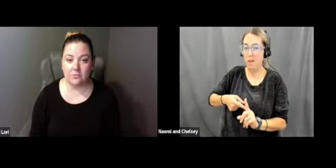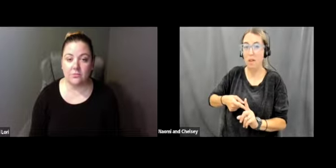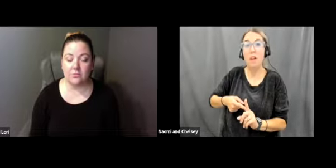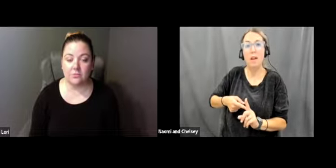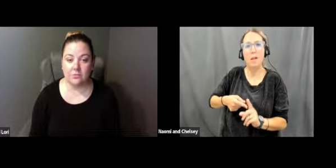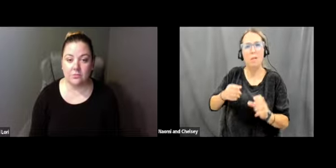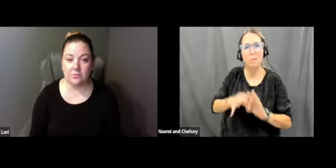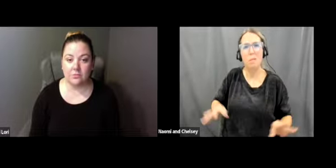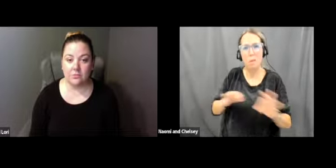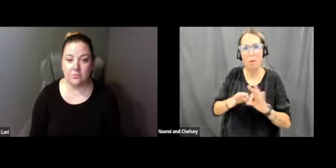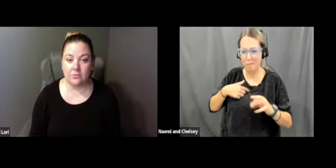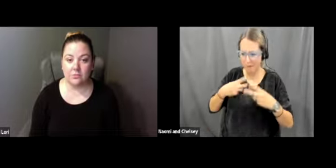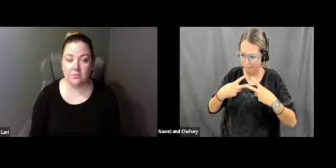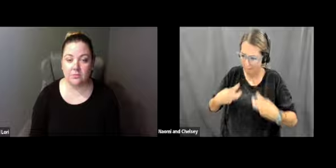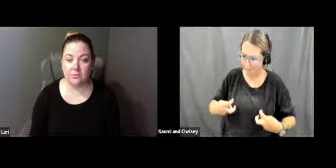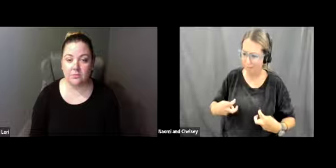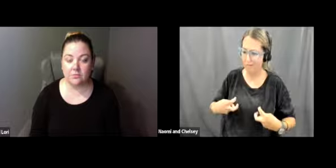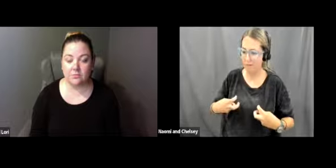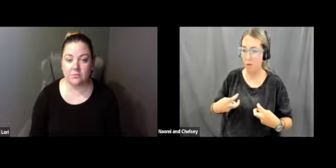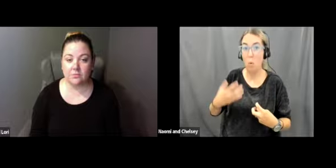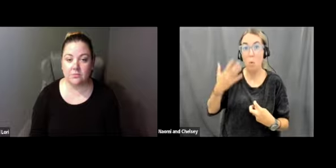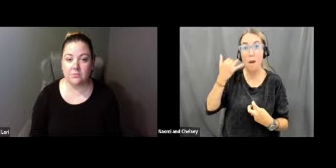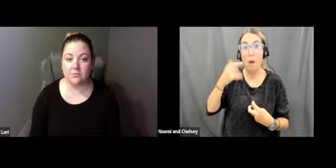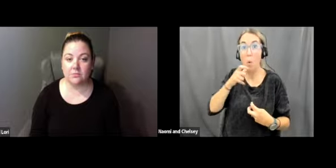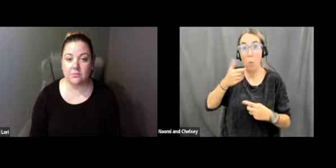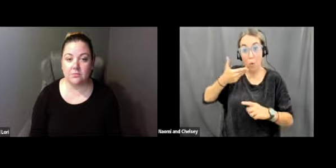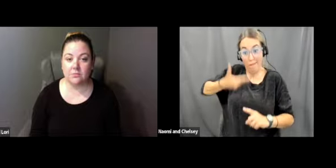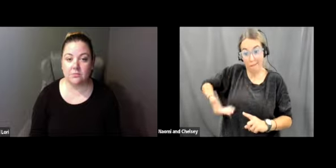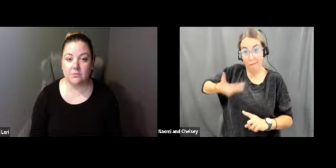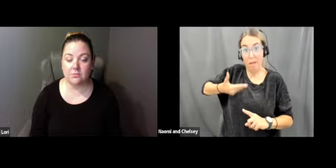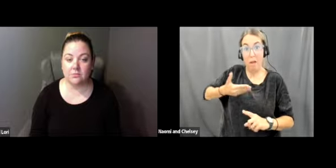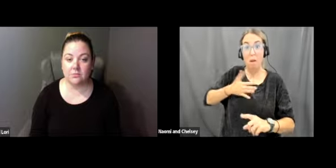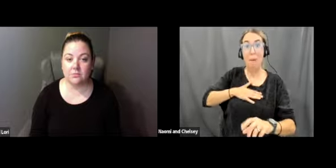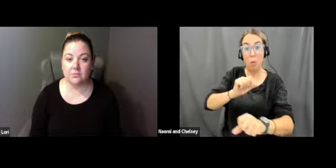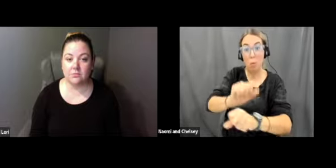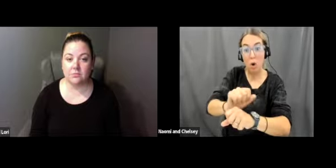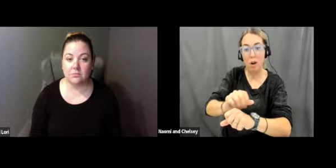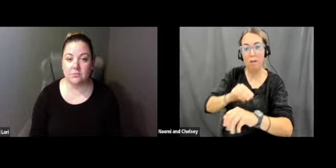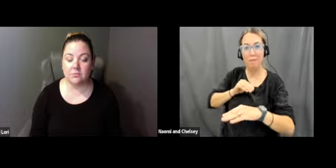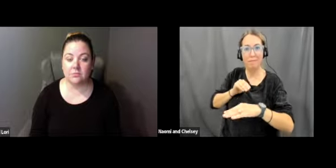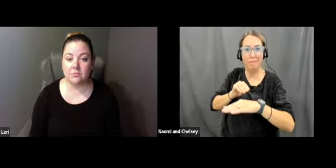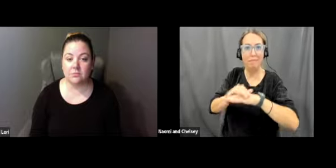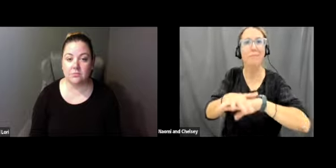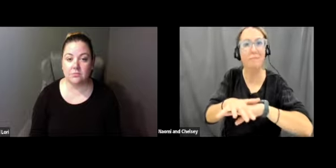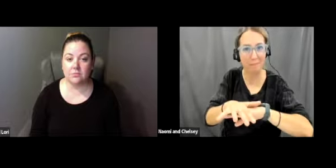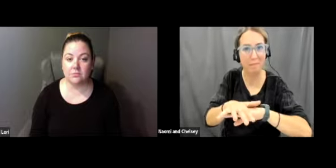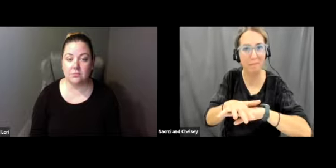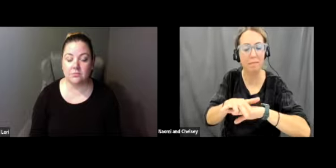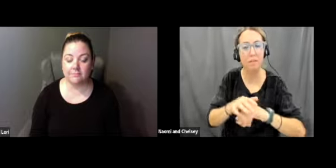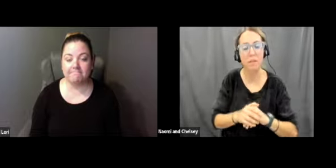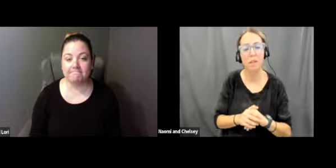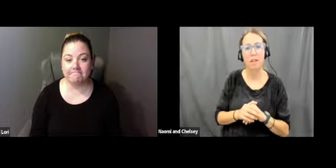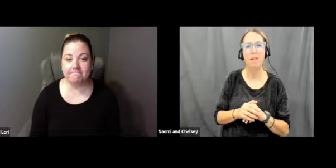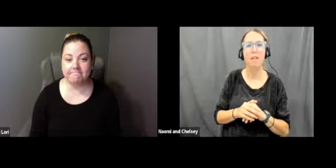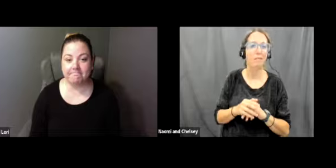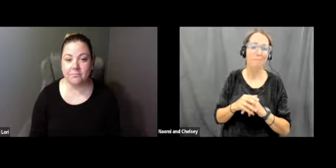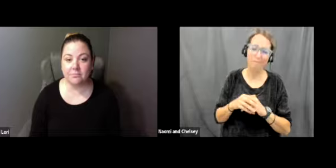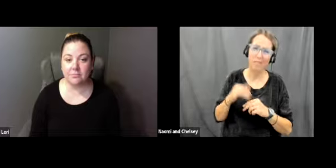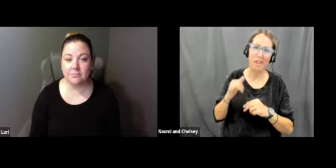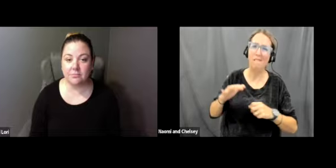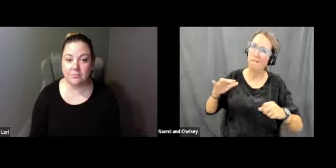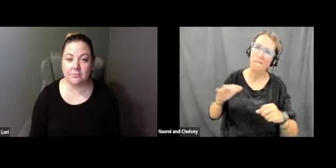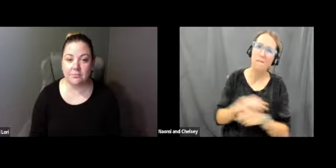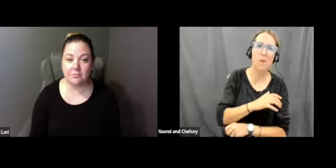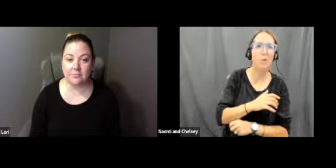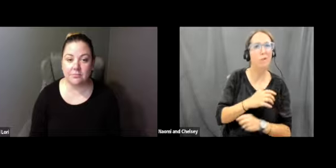goes along with the integrated model of interpreting, something that Lori and I strive to incorporate into our work and as